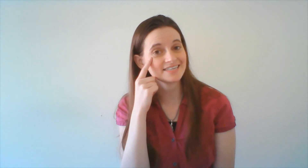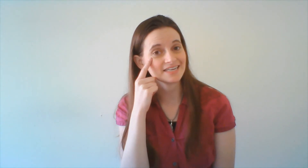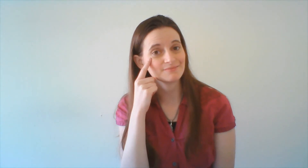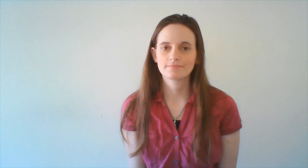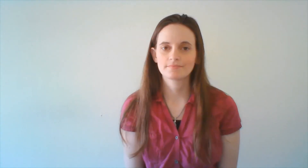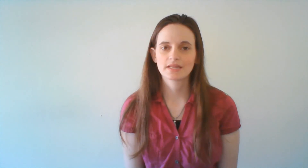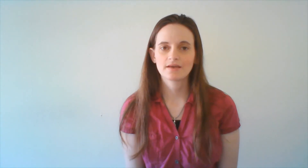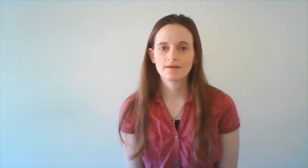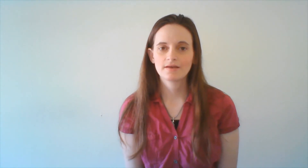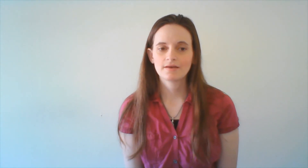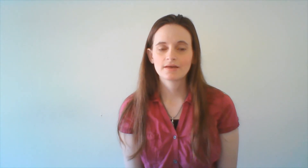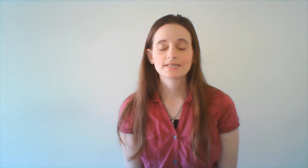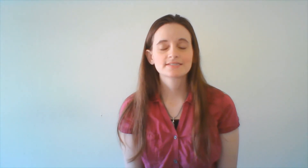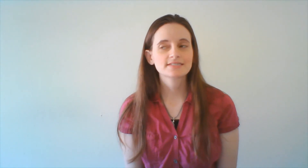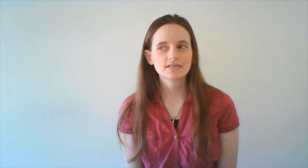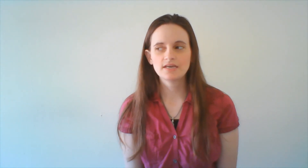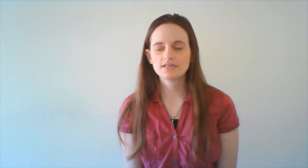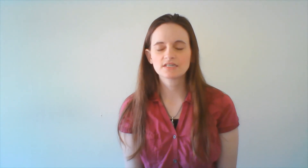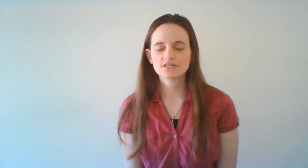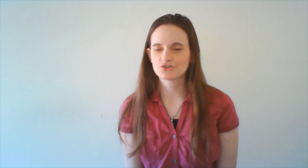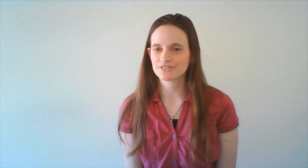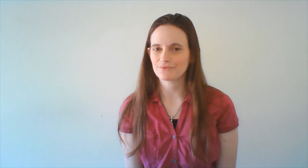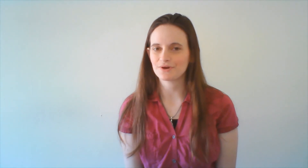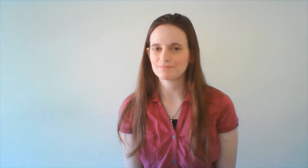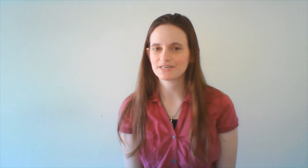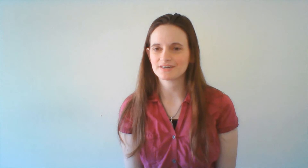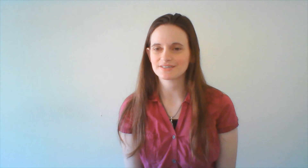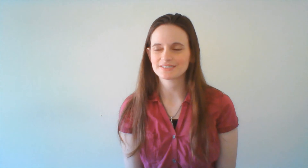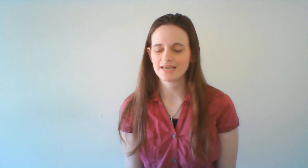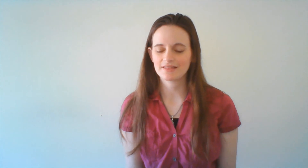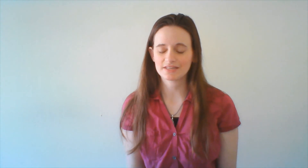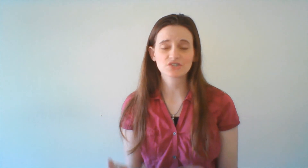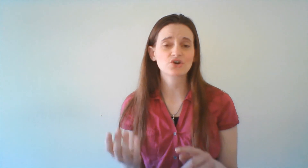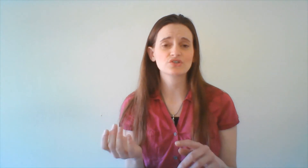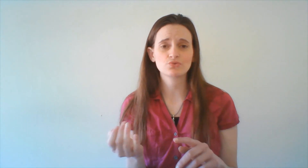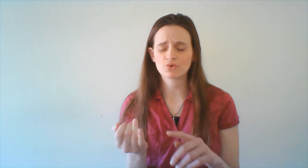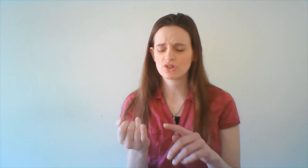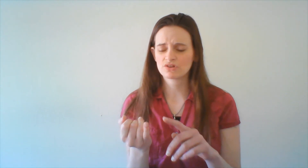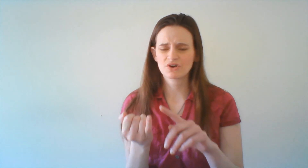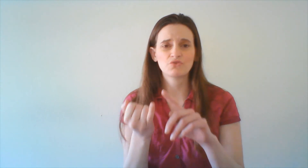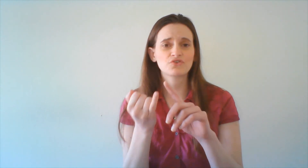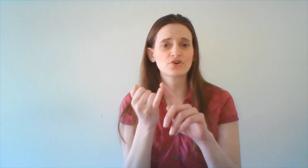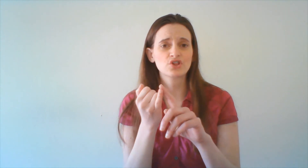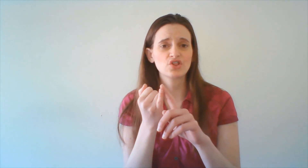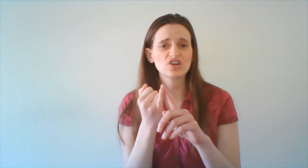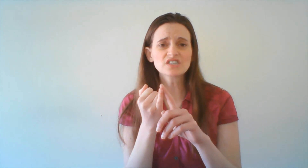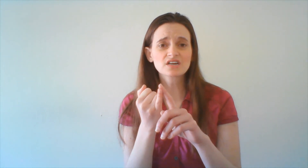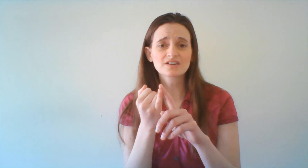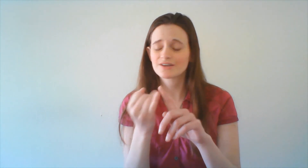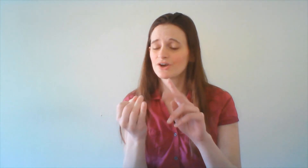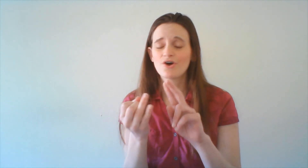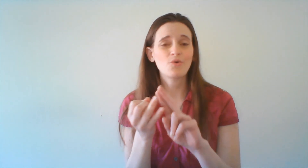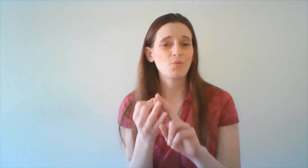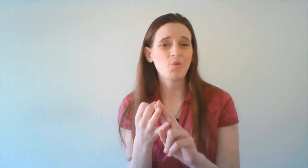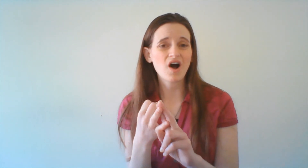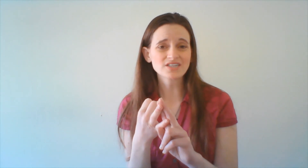see. See is an interesting one because this can also go for look,